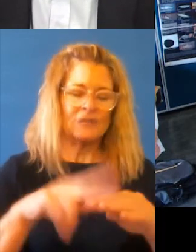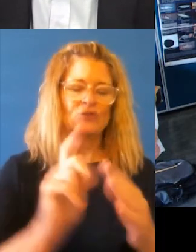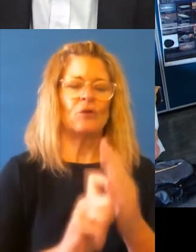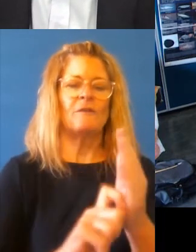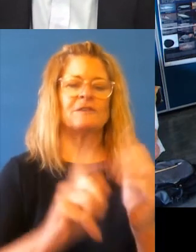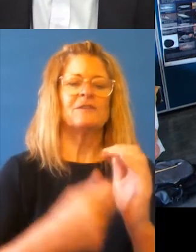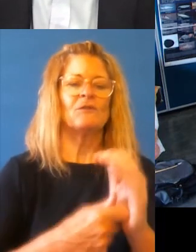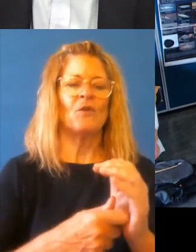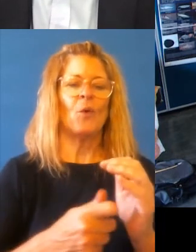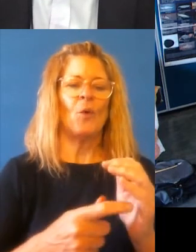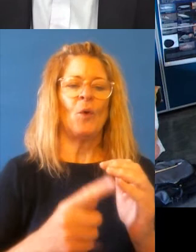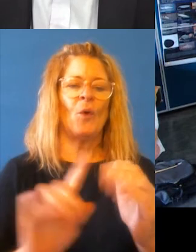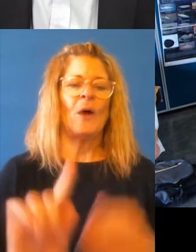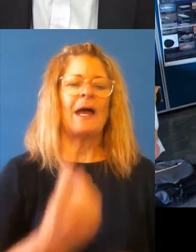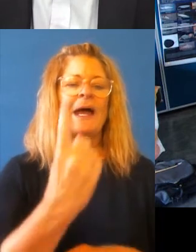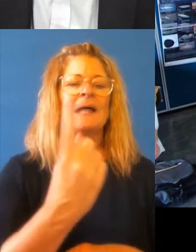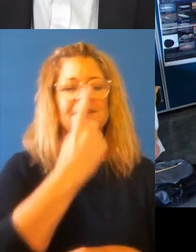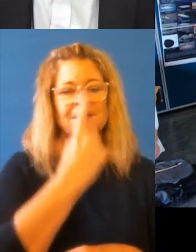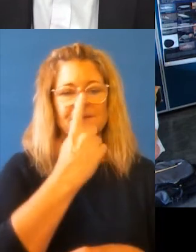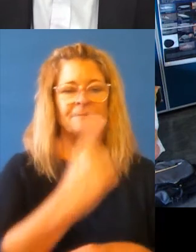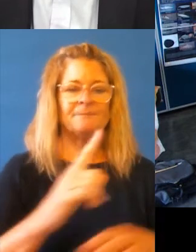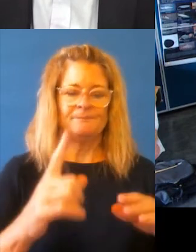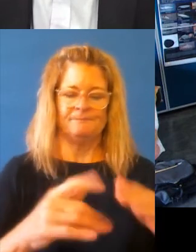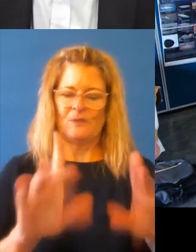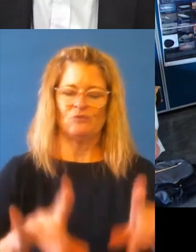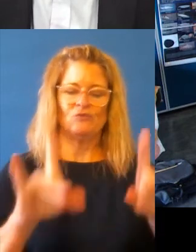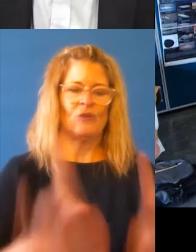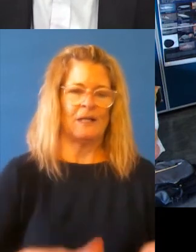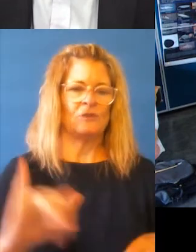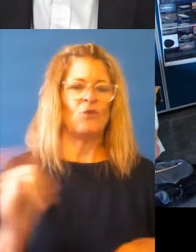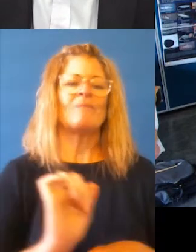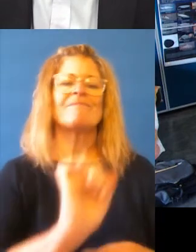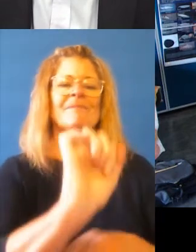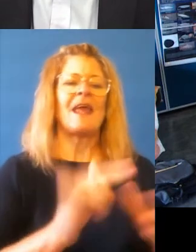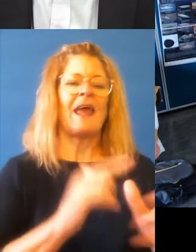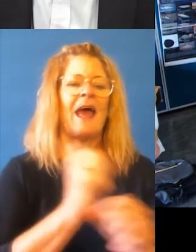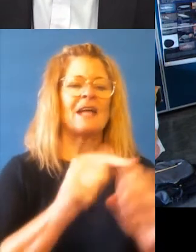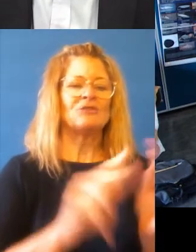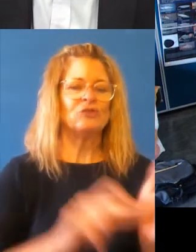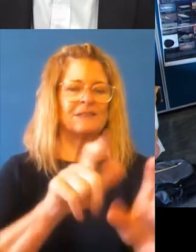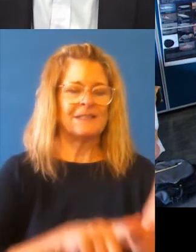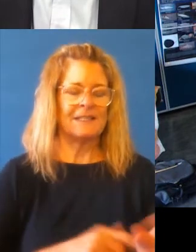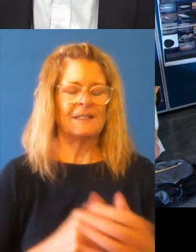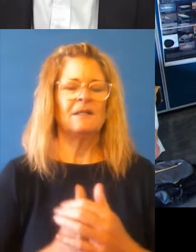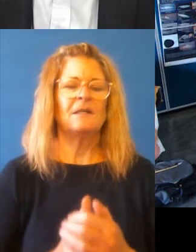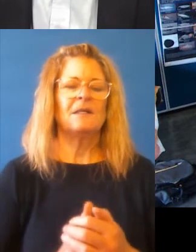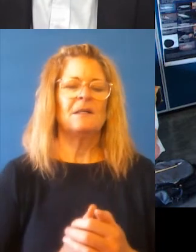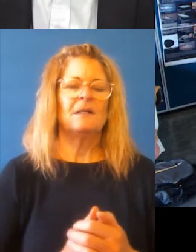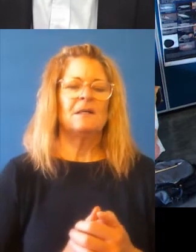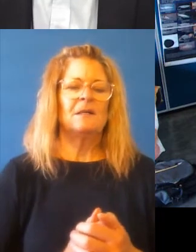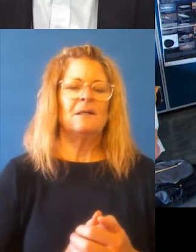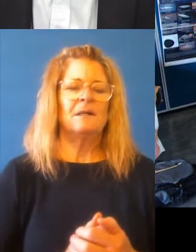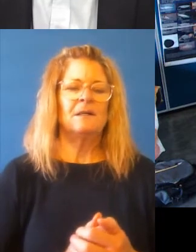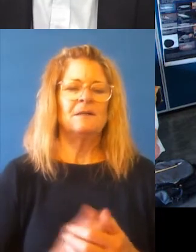for Indigenous Australians, or the National Indigenous Australians Agency, to be correct, and